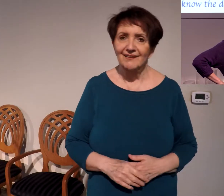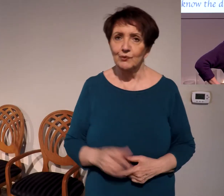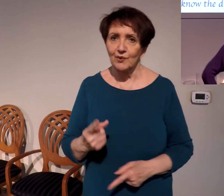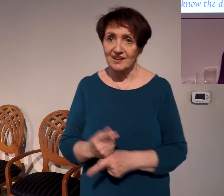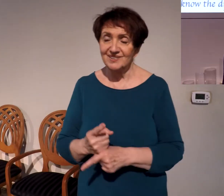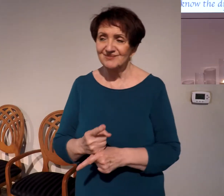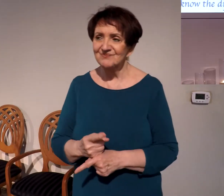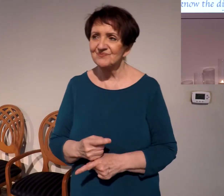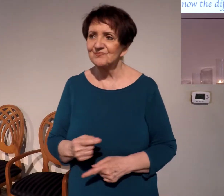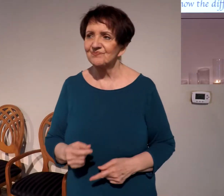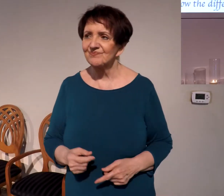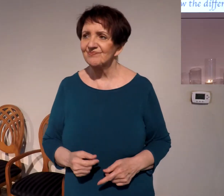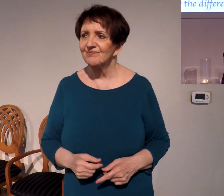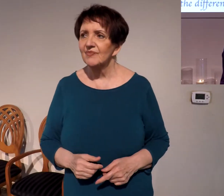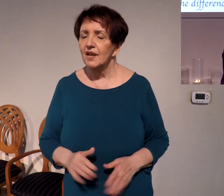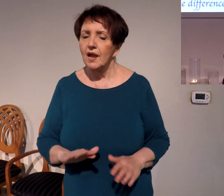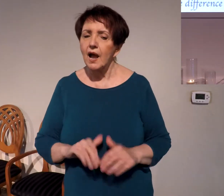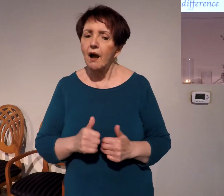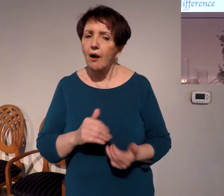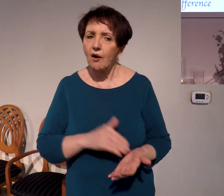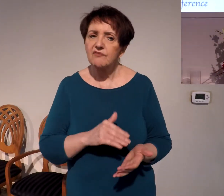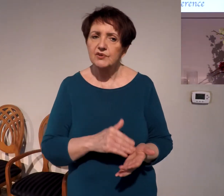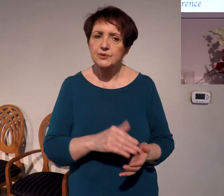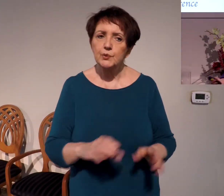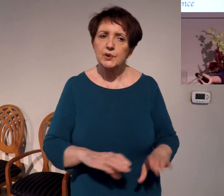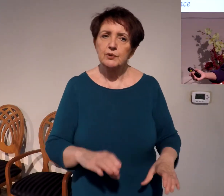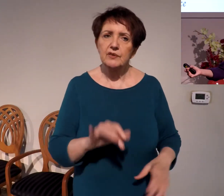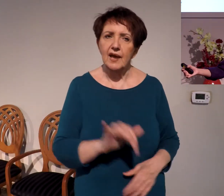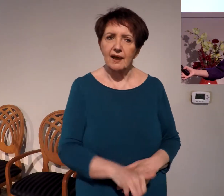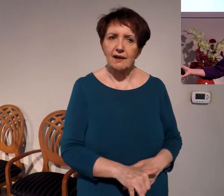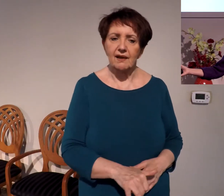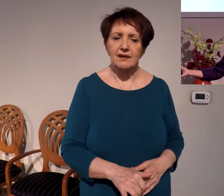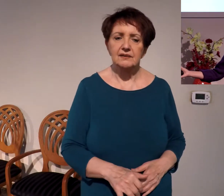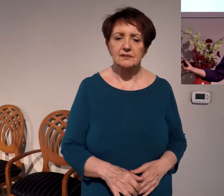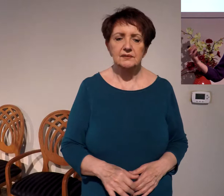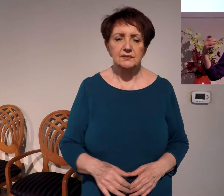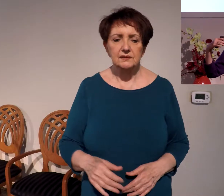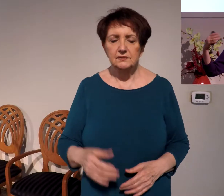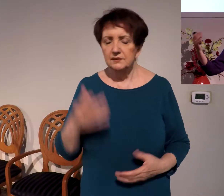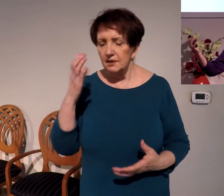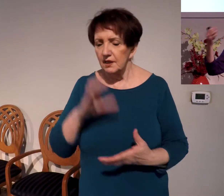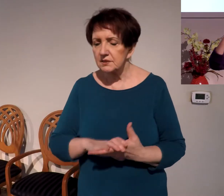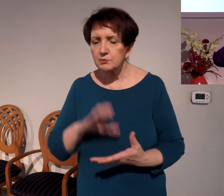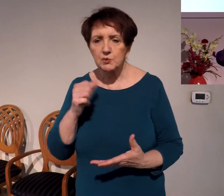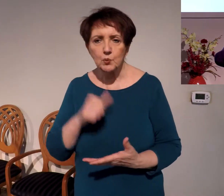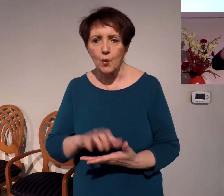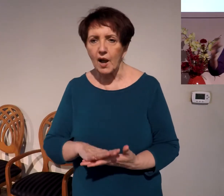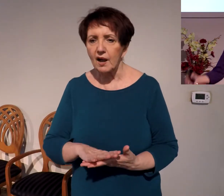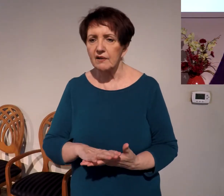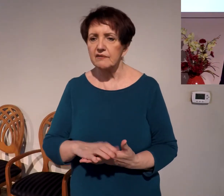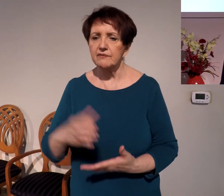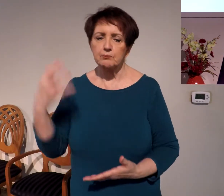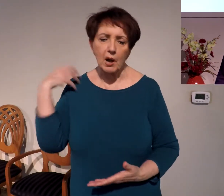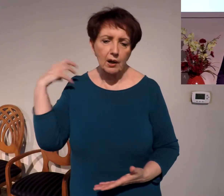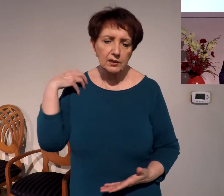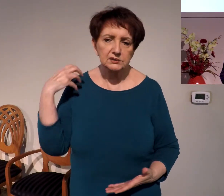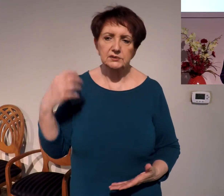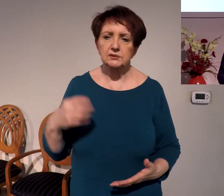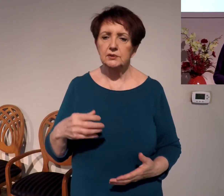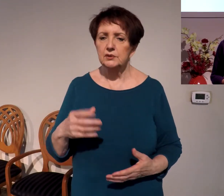How often do we do that? Spouse, work, coworker, boss, whomever it is, politician, life in